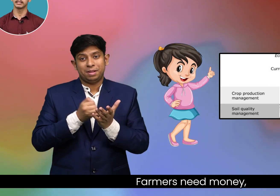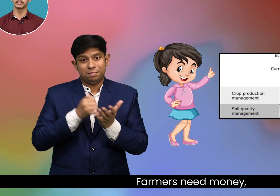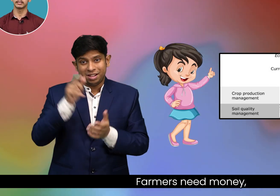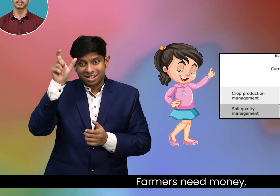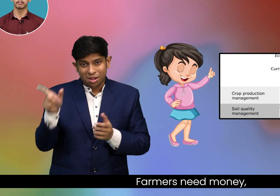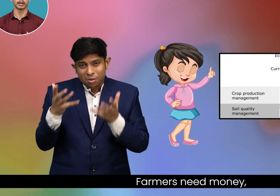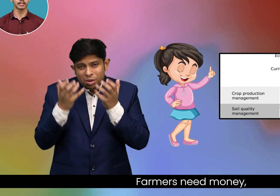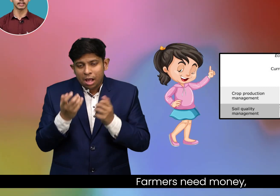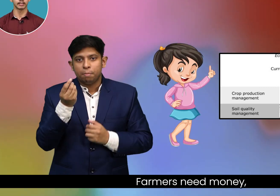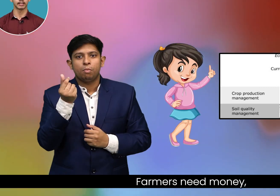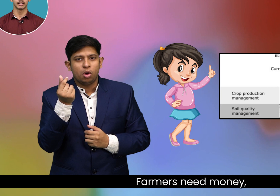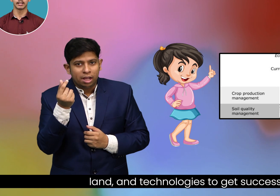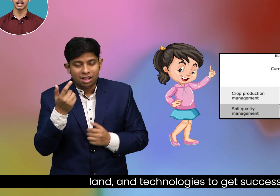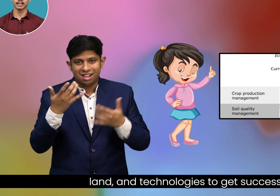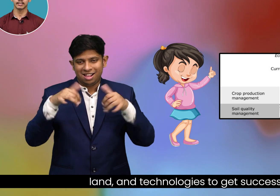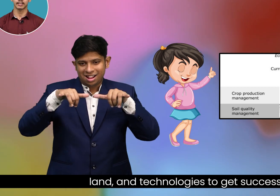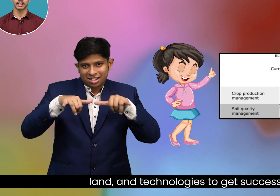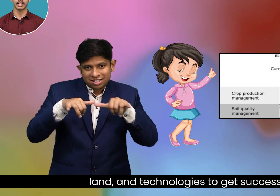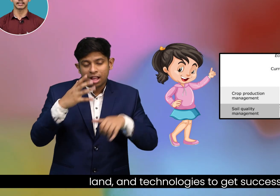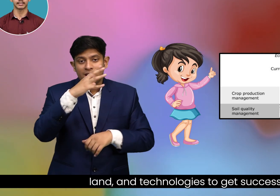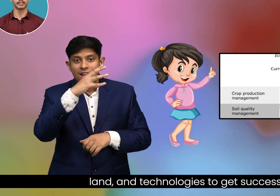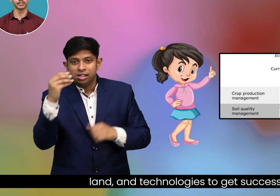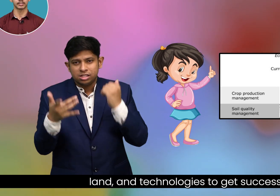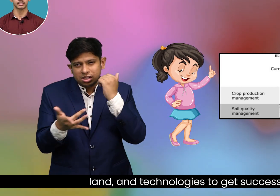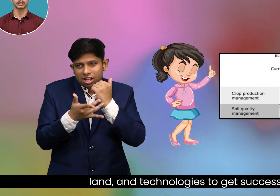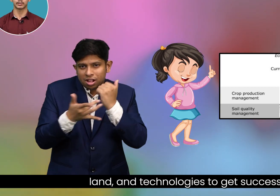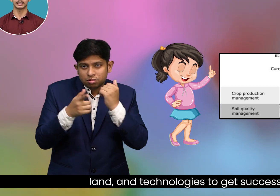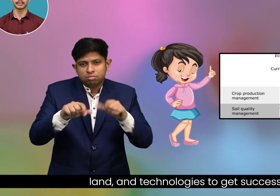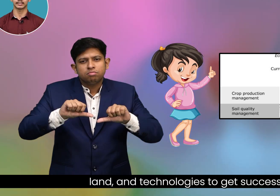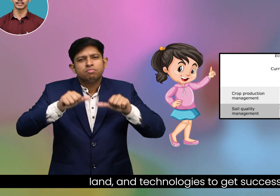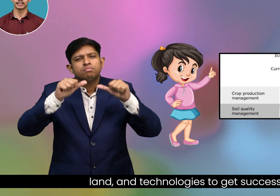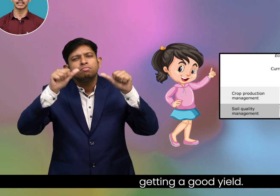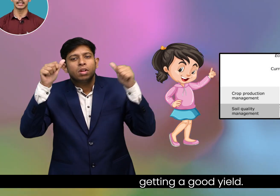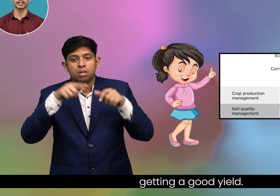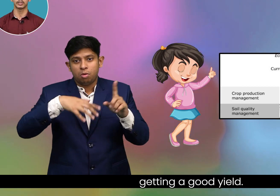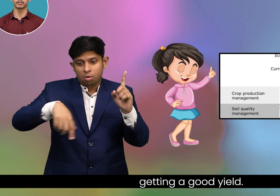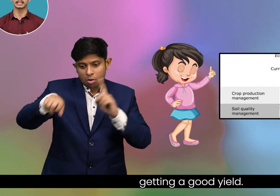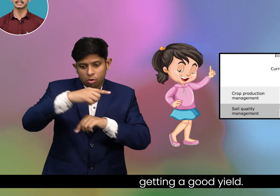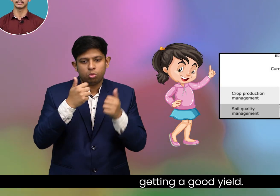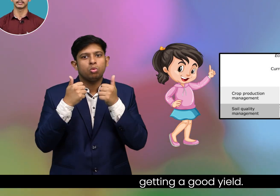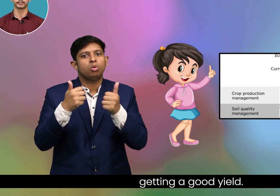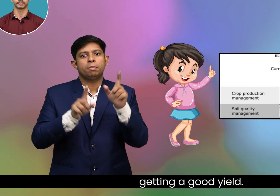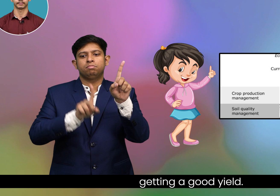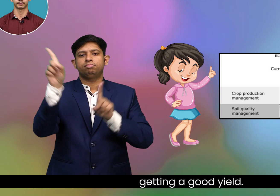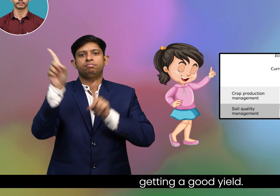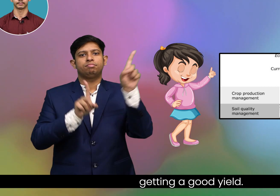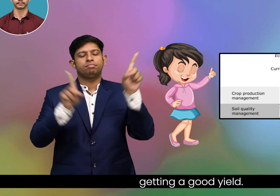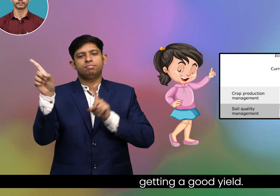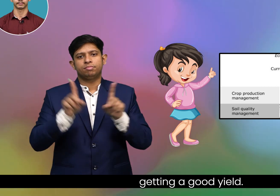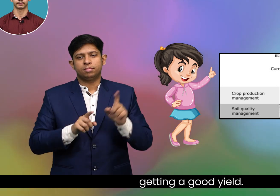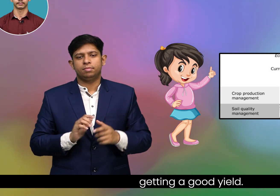Farmer needs money, land and technologies to get success in getting a good yield.